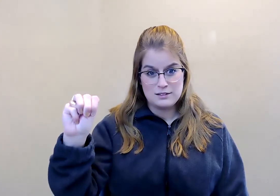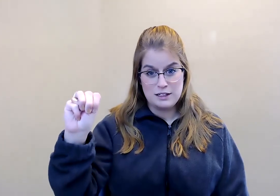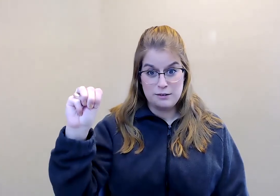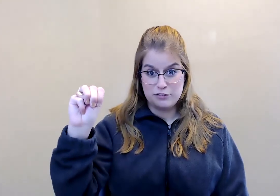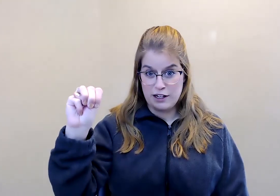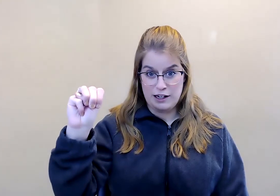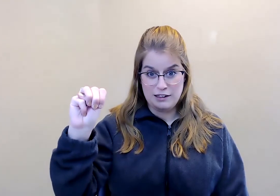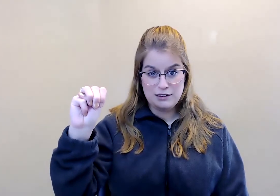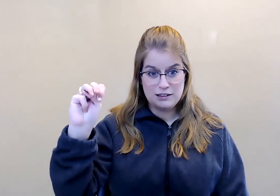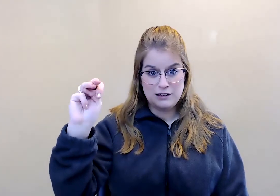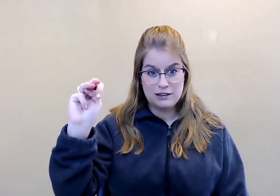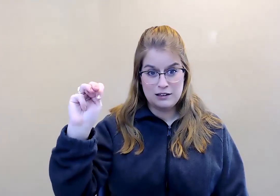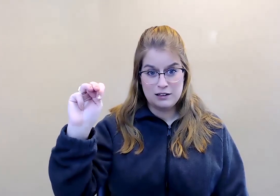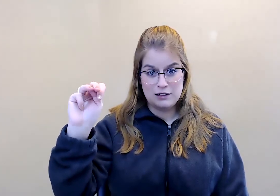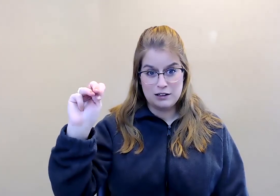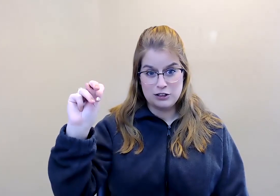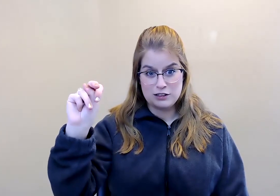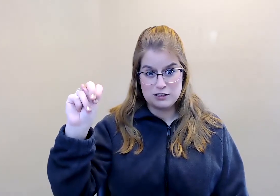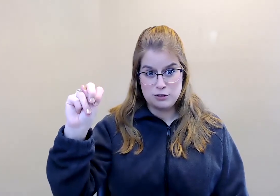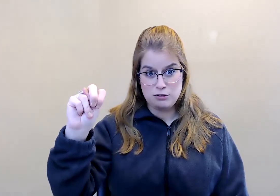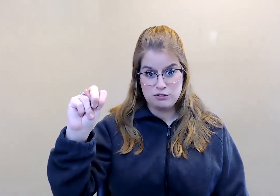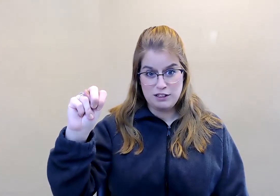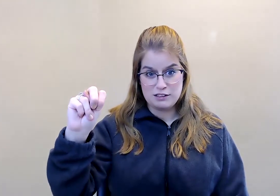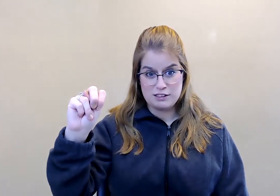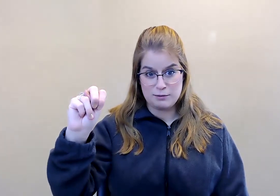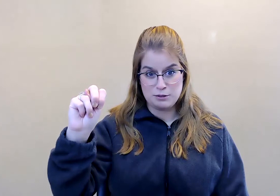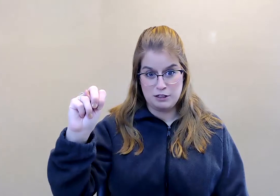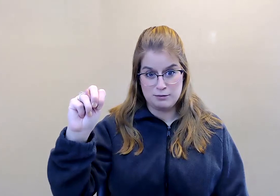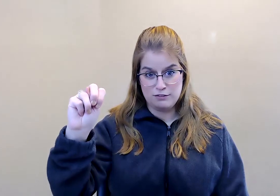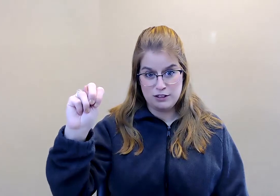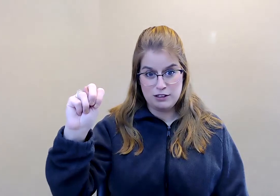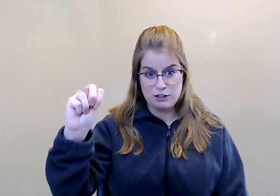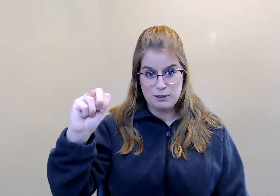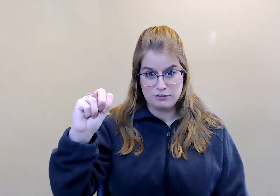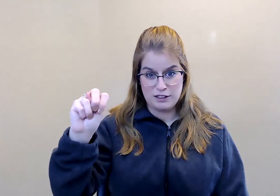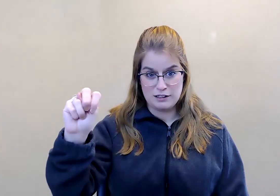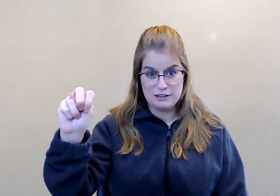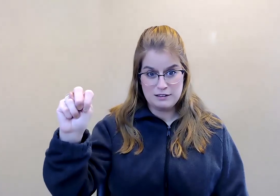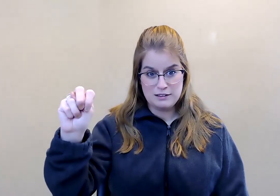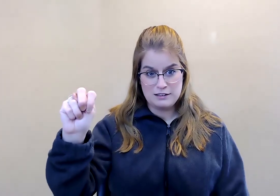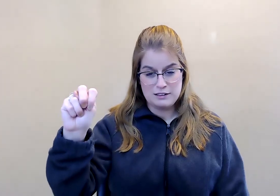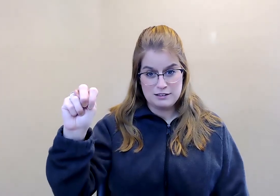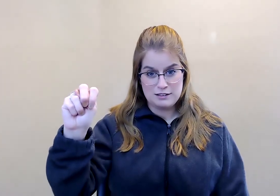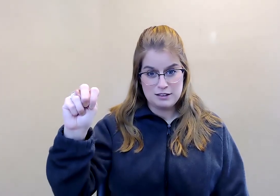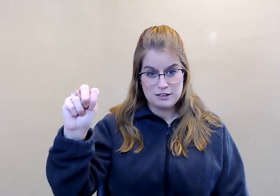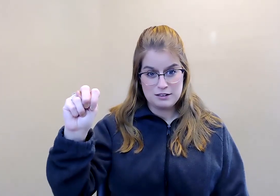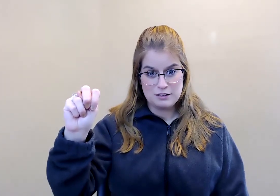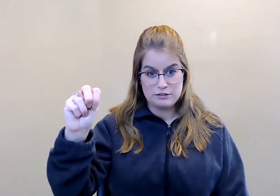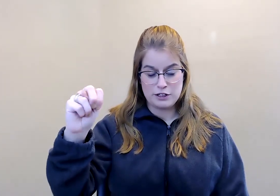And then for N, you're just going to switch which finger it's tucked between your ring finger and your middle finger. For